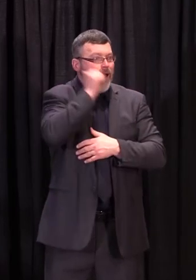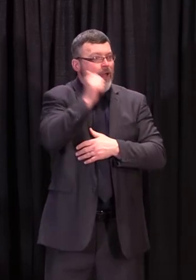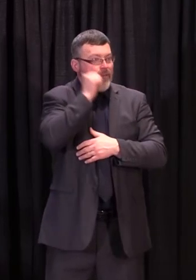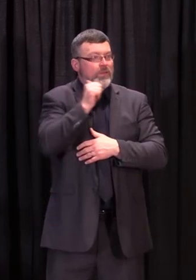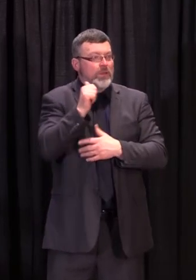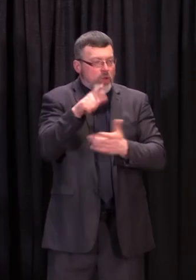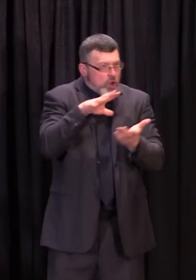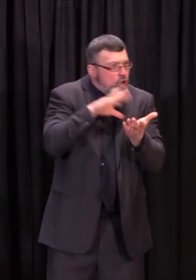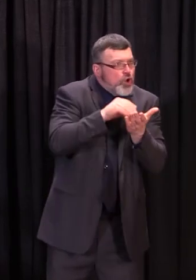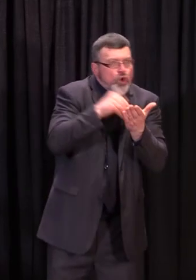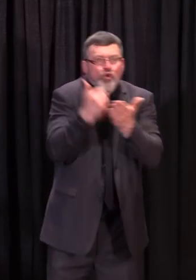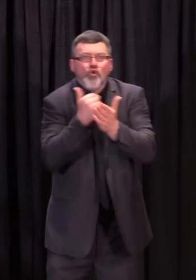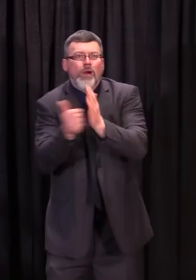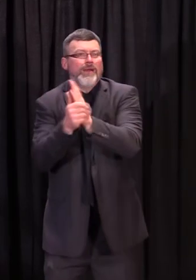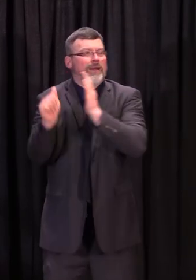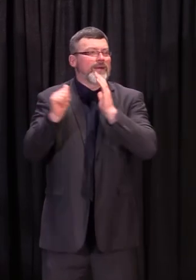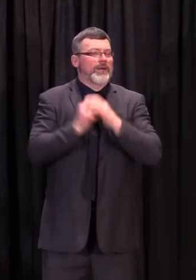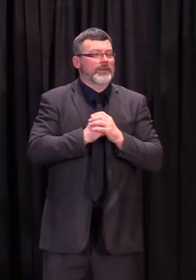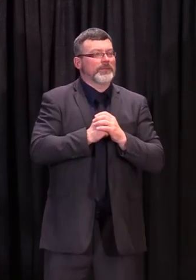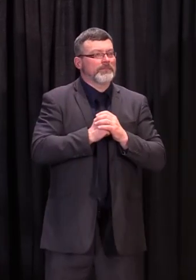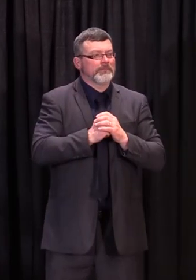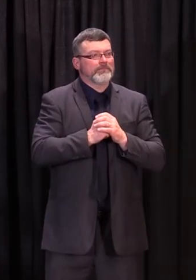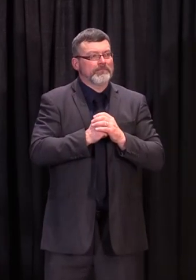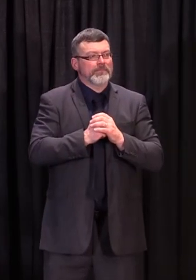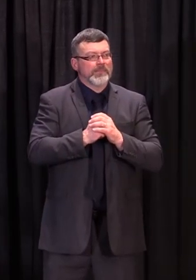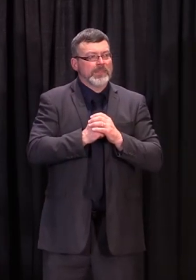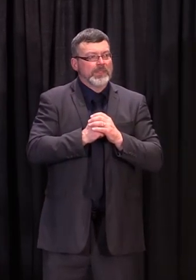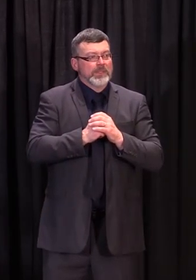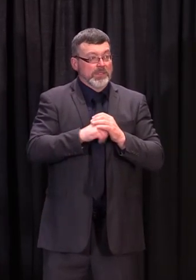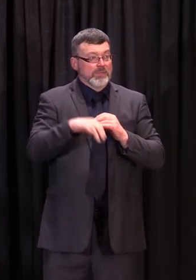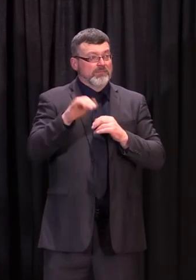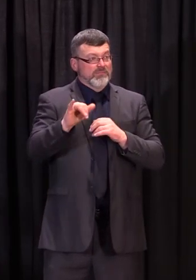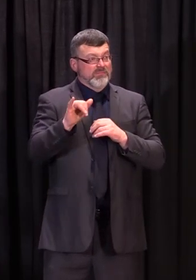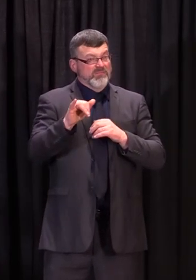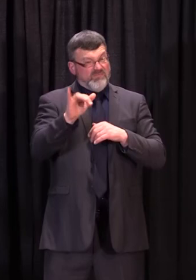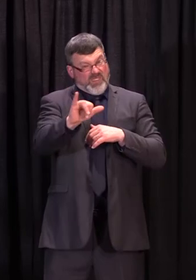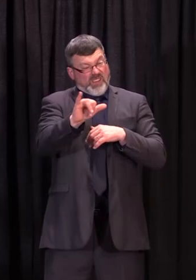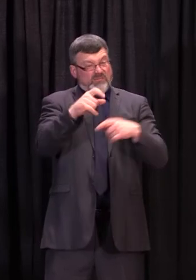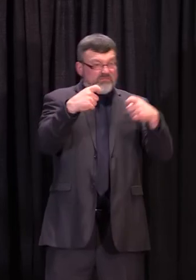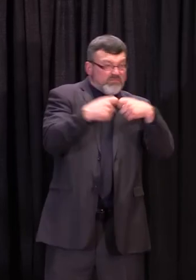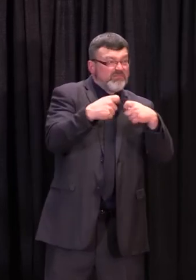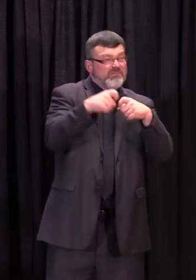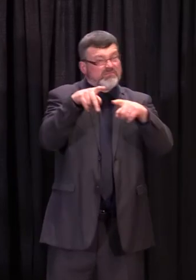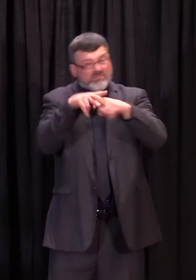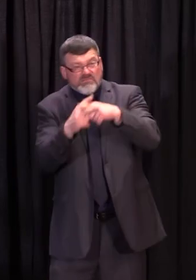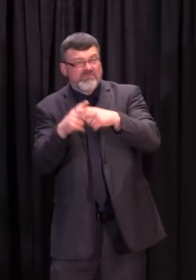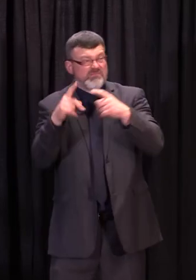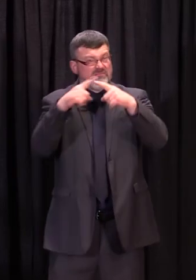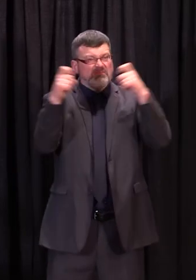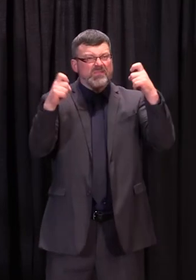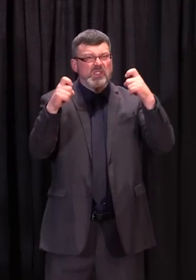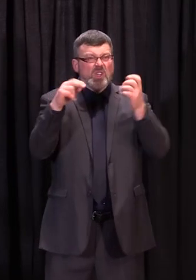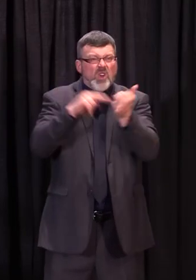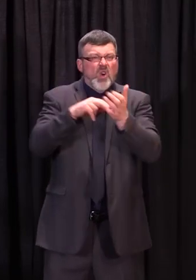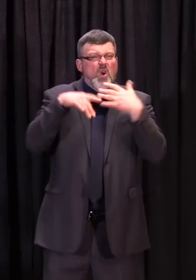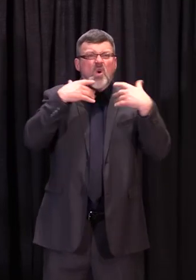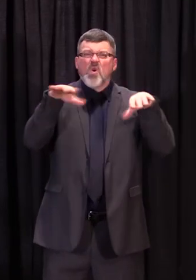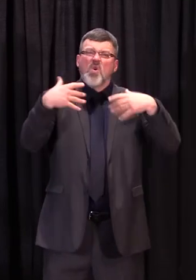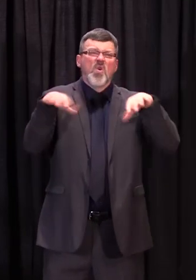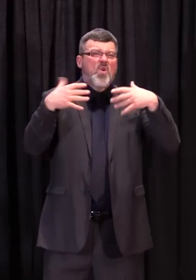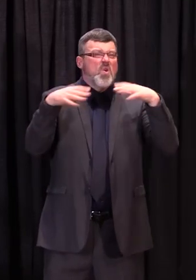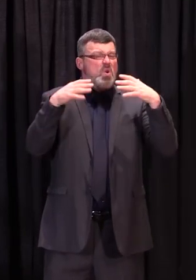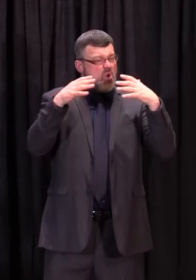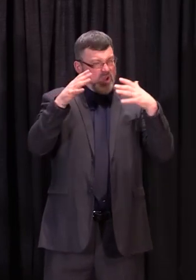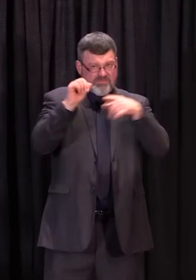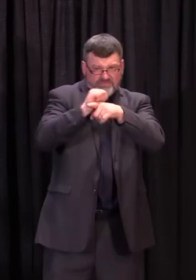Better integrating and normalizing trades training and tech ed is an area of tremendous importance to